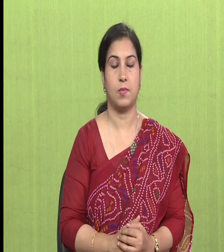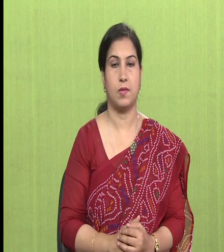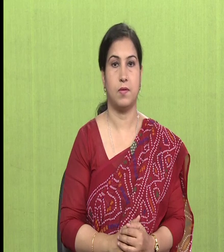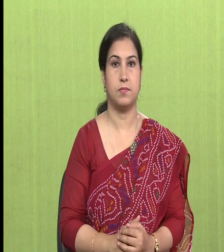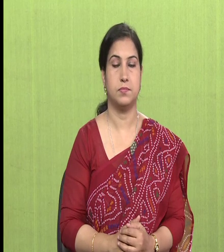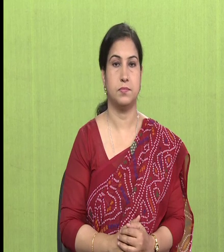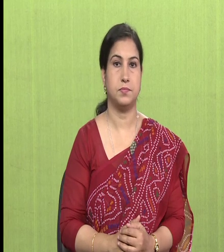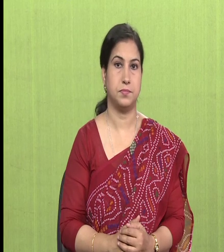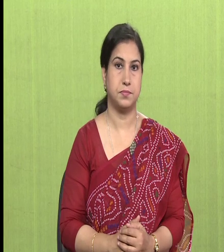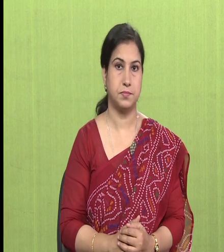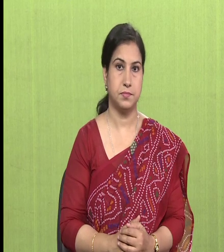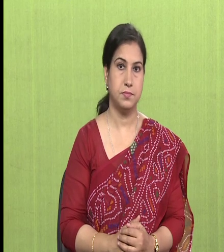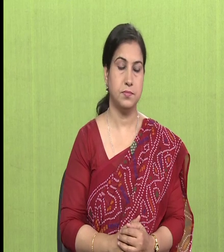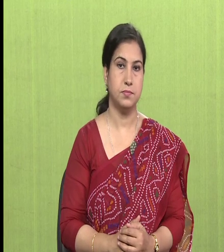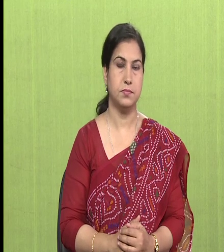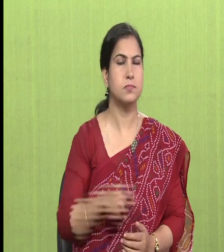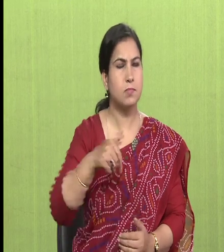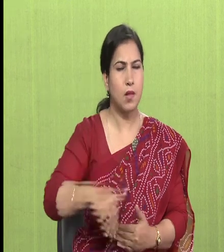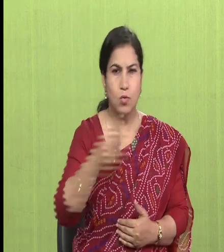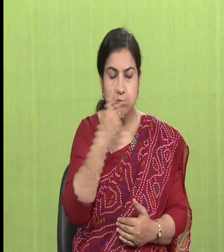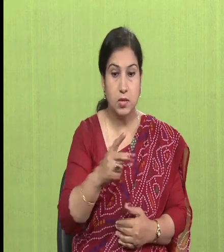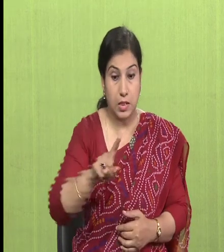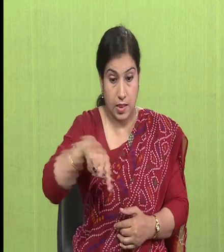let us learn about the next subject